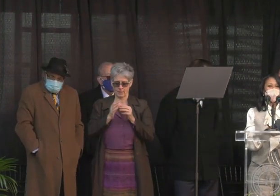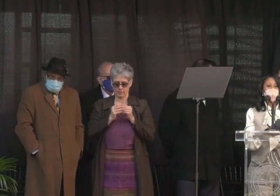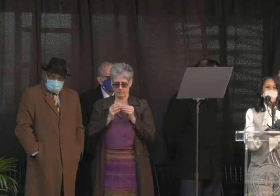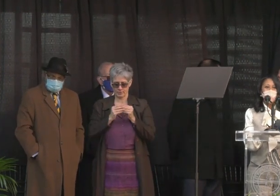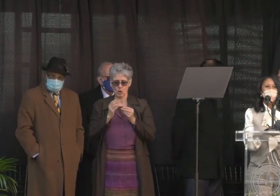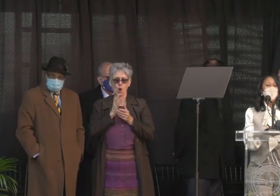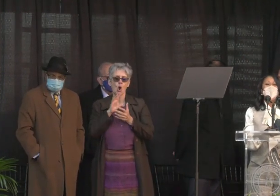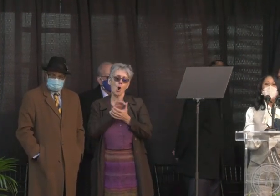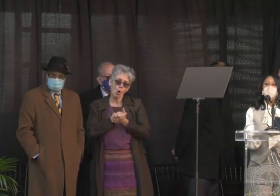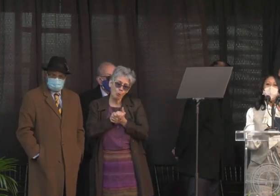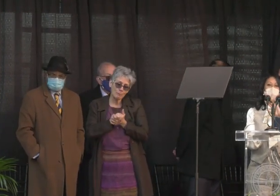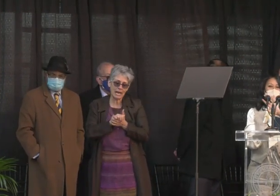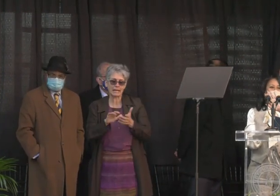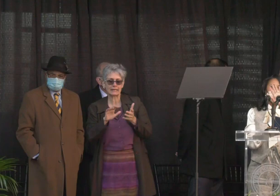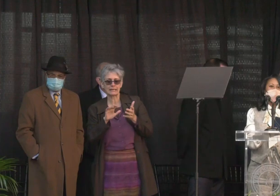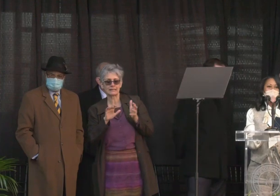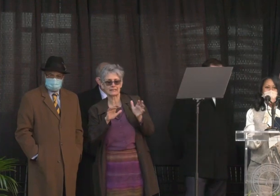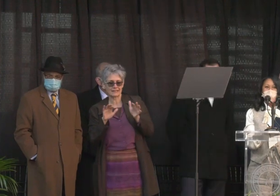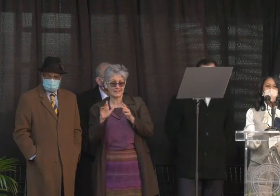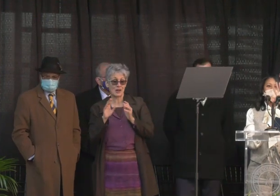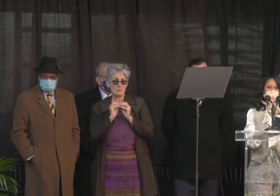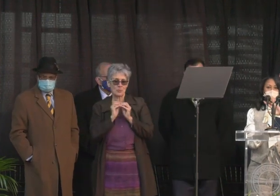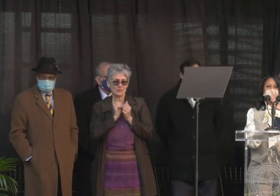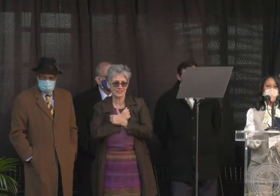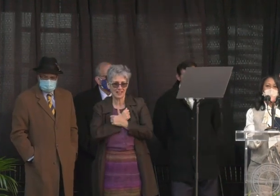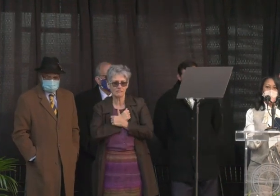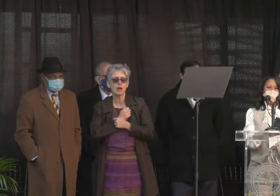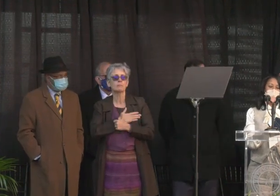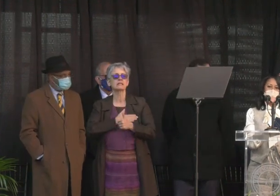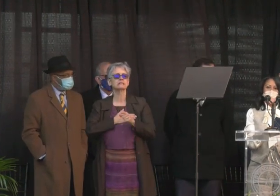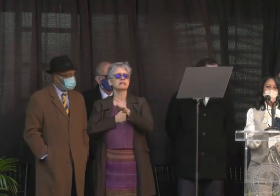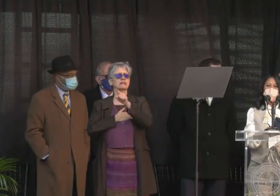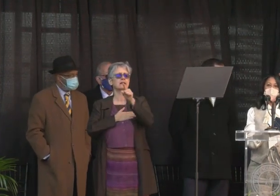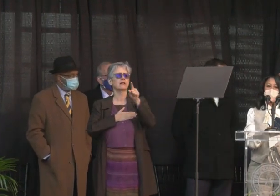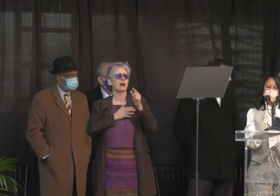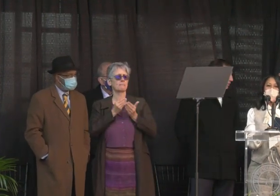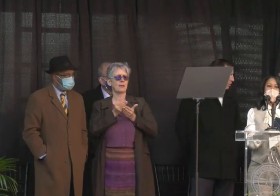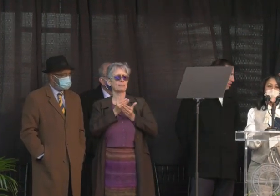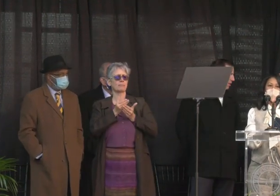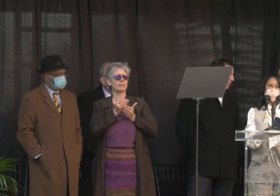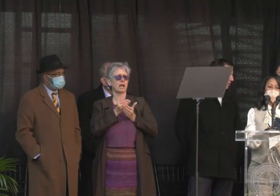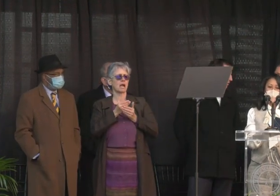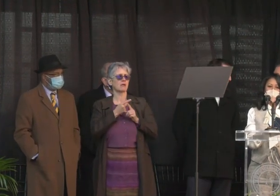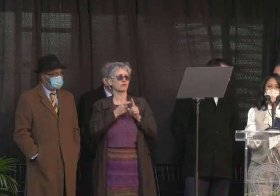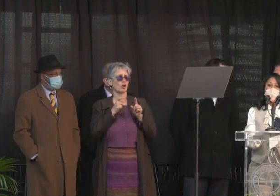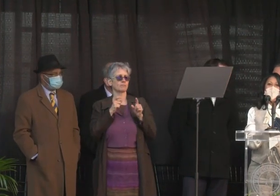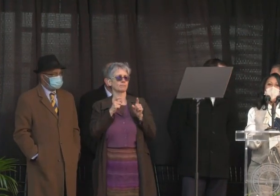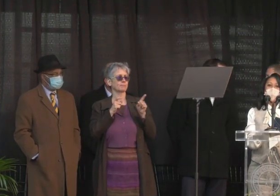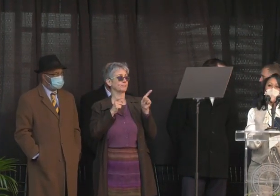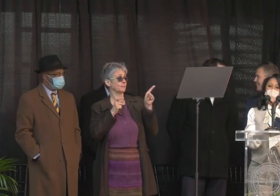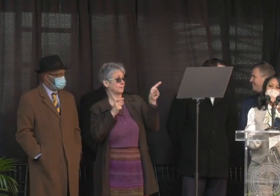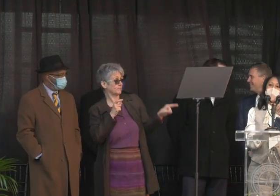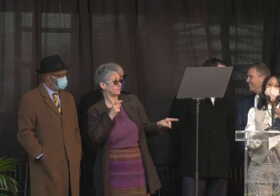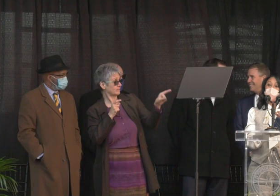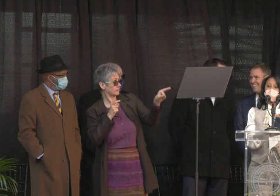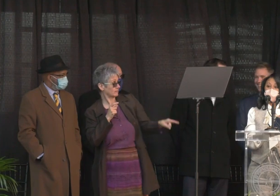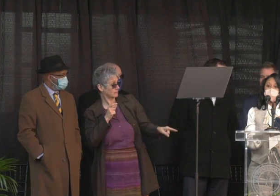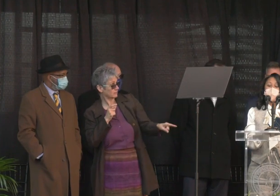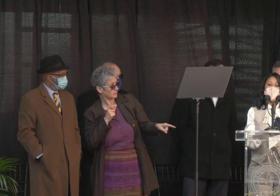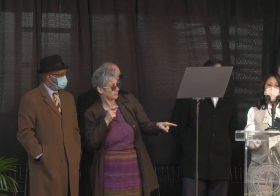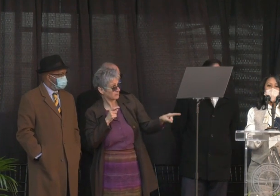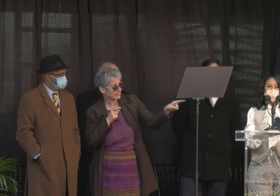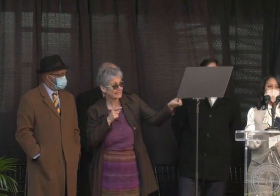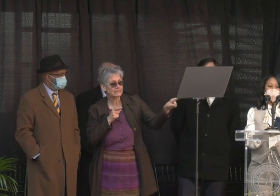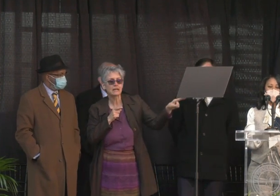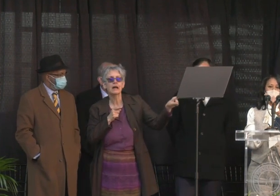Hand, One Love. And please find the vendors, these vendors that are on the screen, and enjoy some